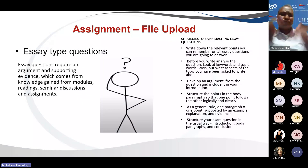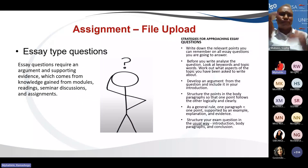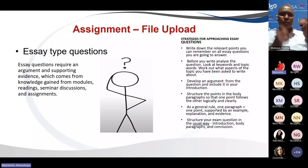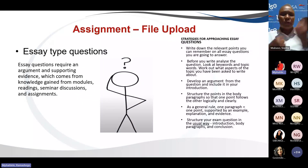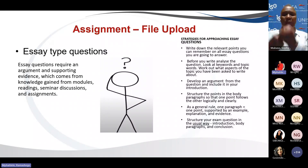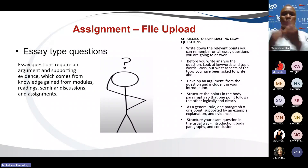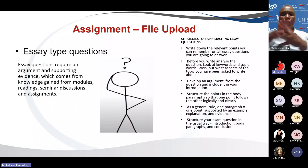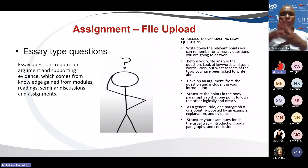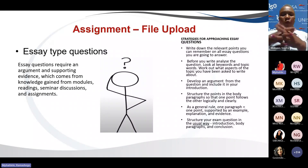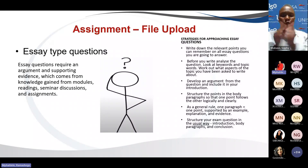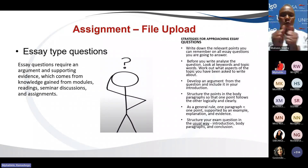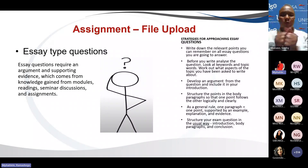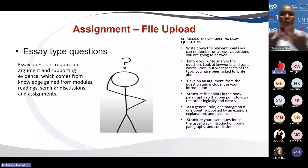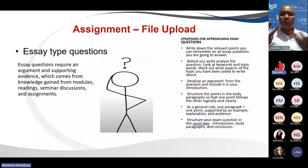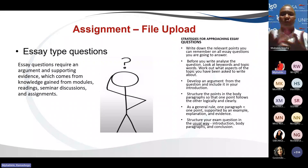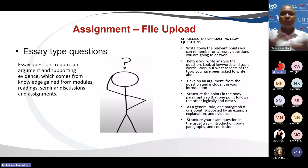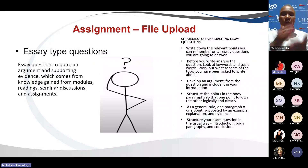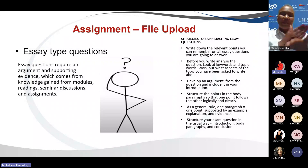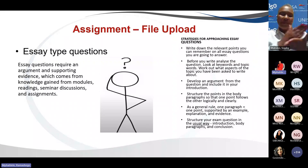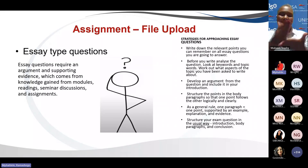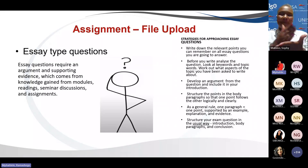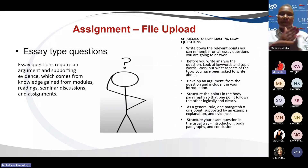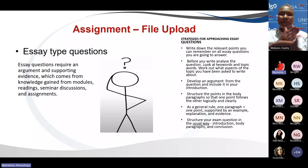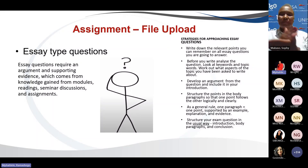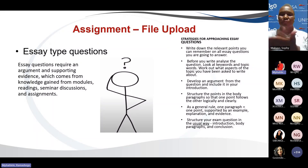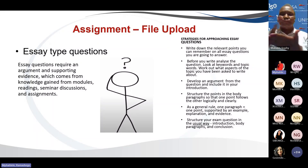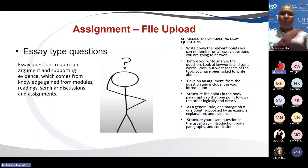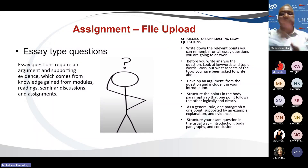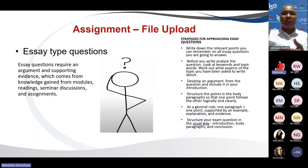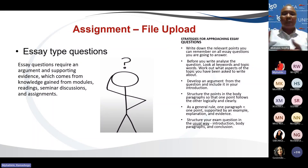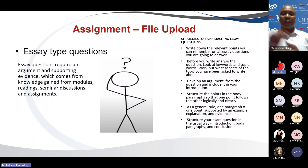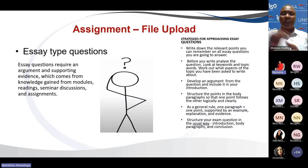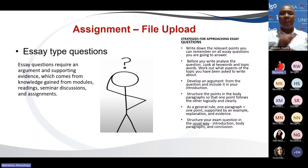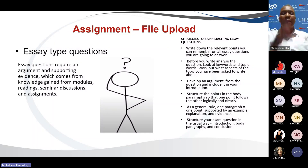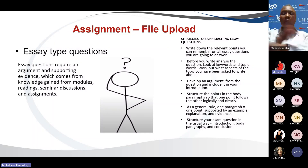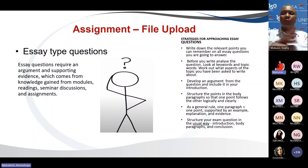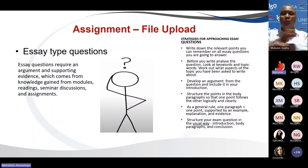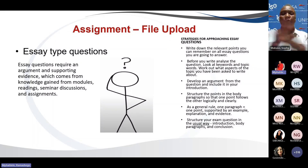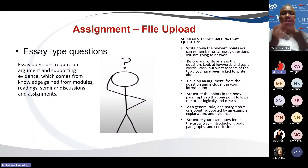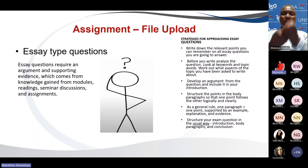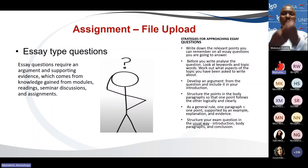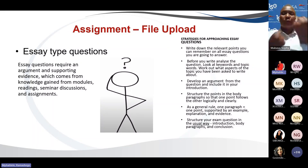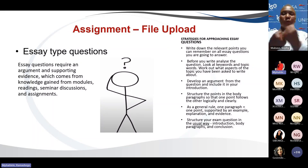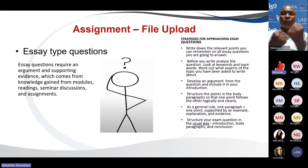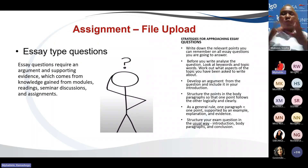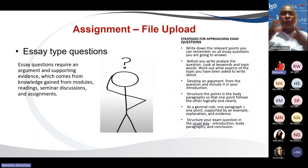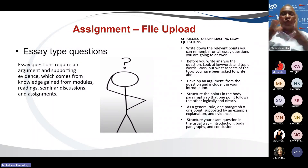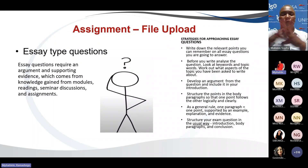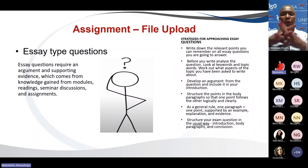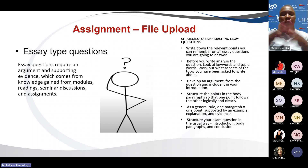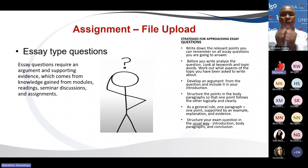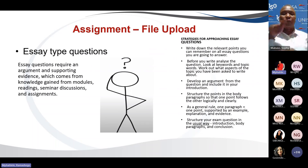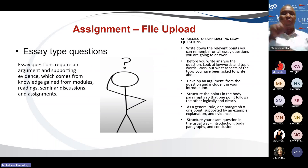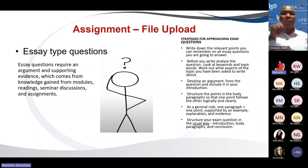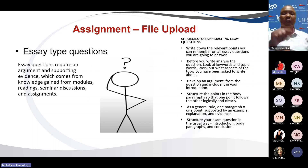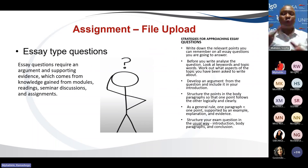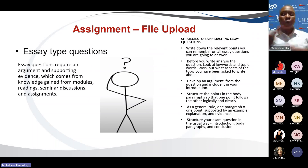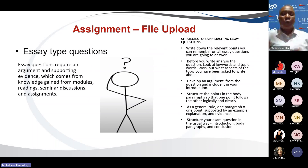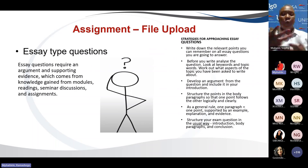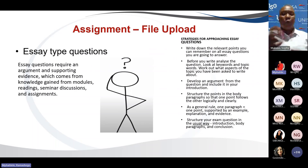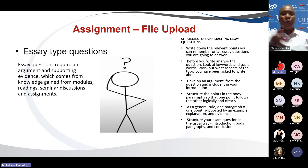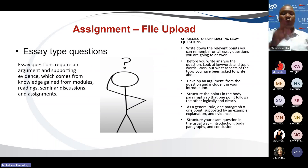workshops where they were sharing their videos, their support workshop videos. And this is where,